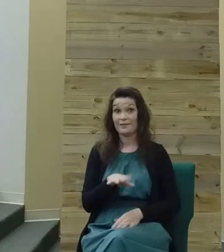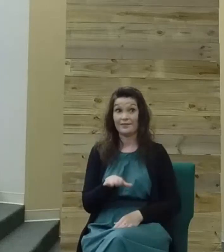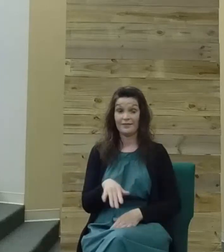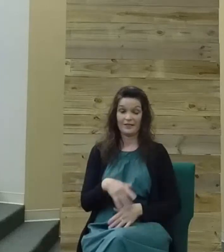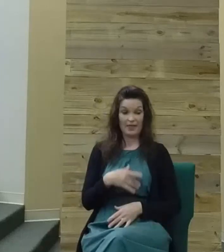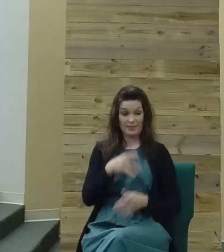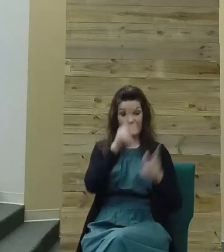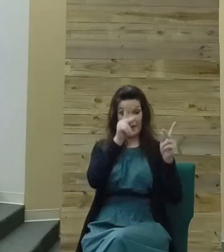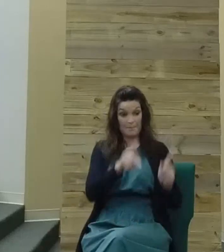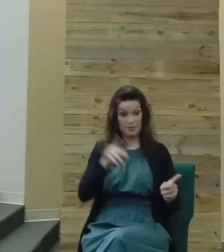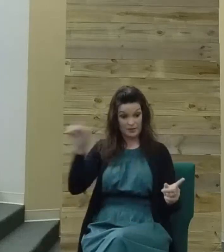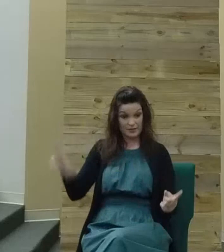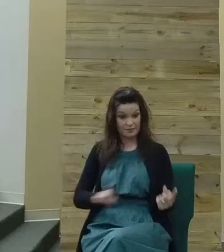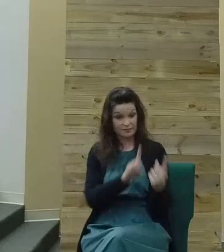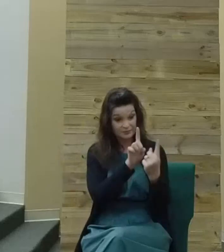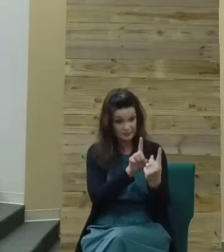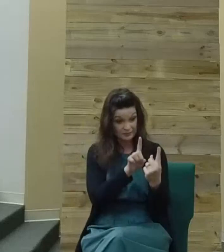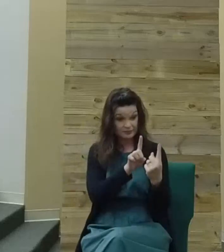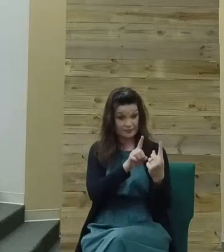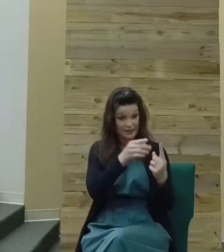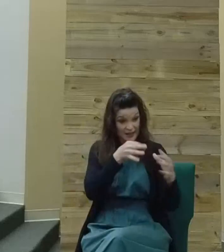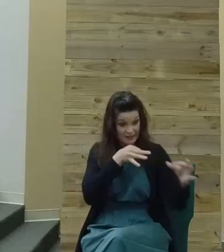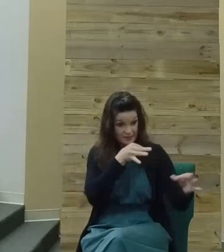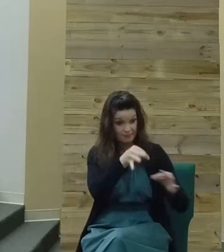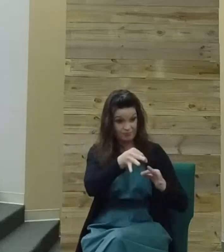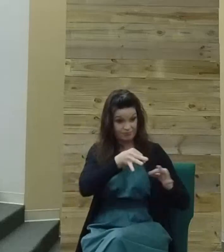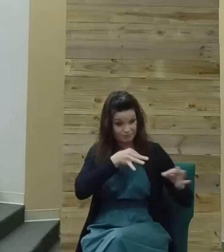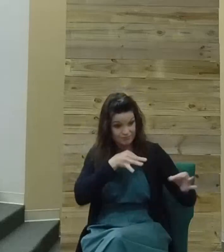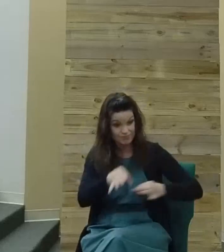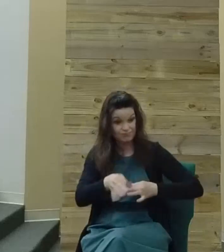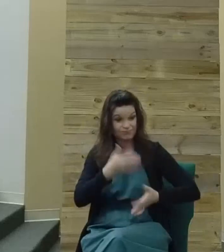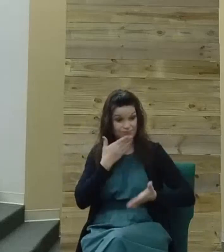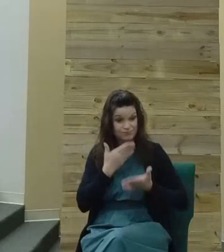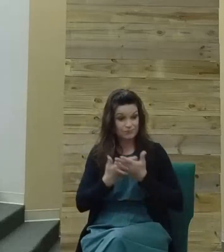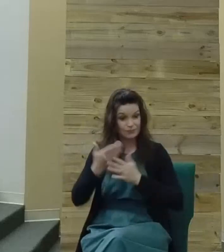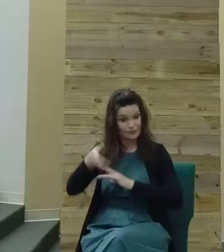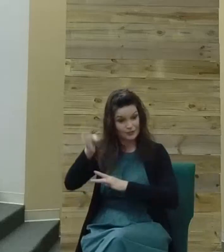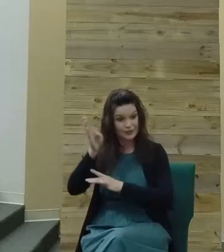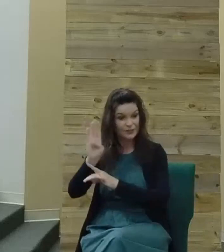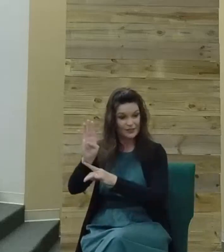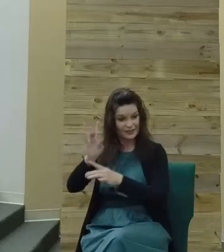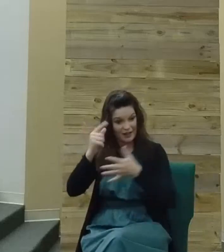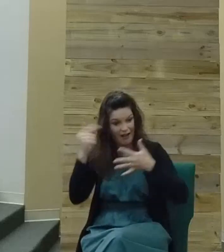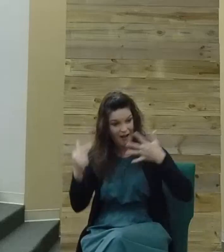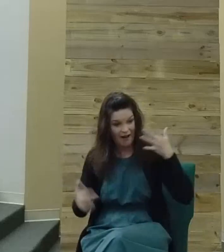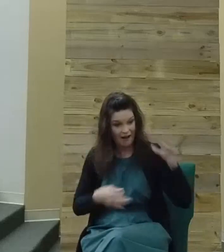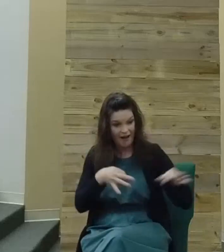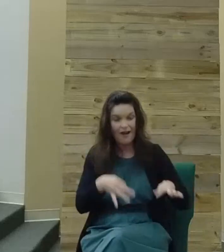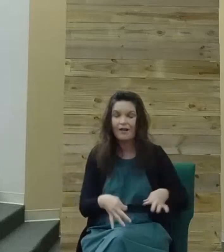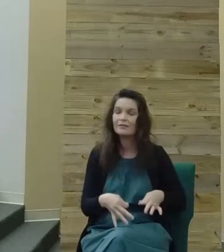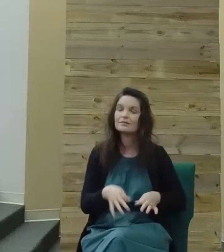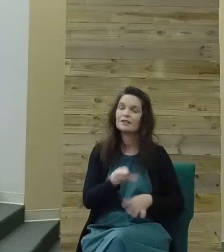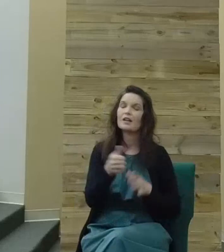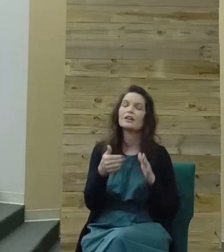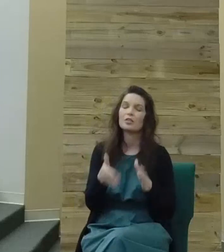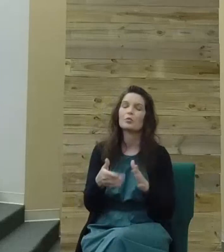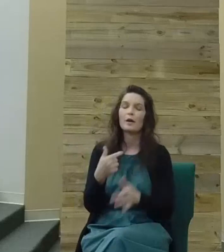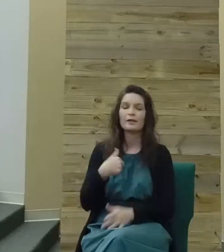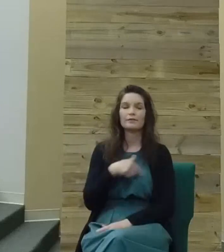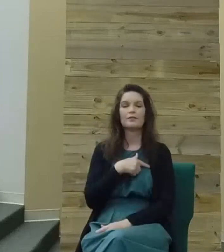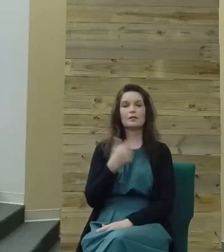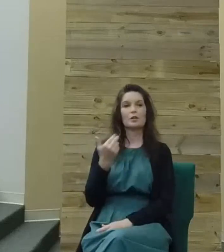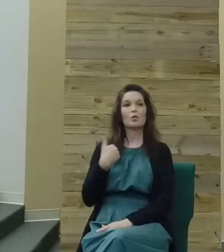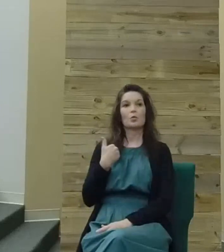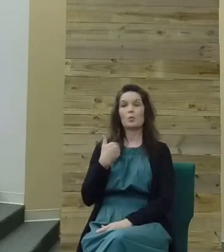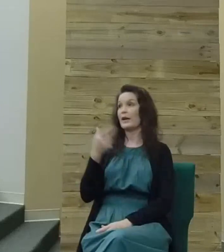Would you go to that person this week and proclaim the good news of Jesus Christ? Another way that you can do that,